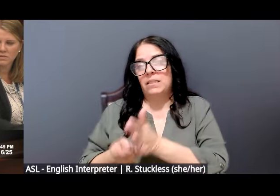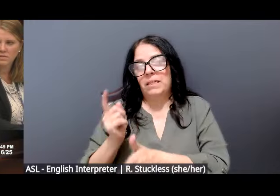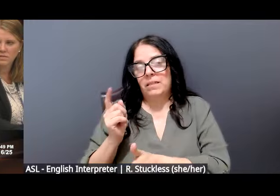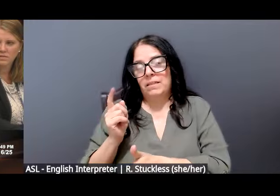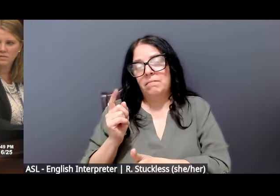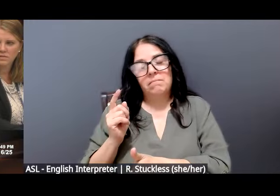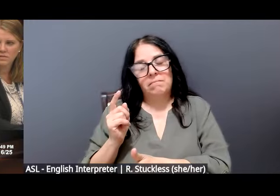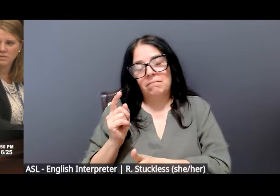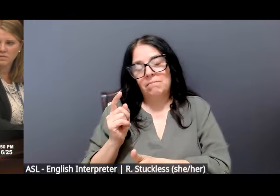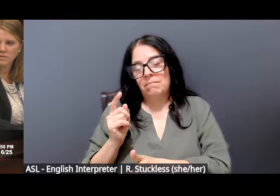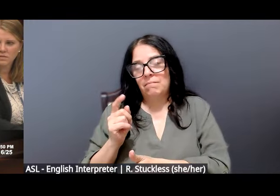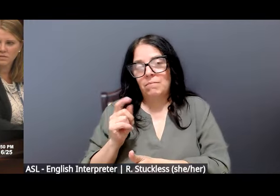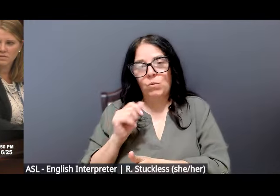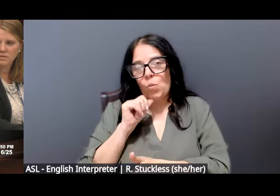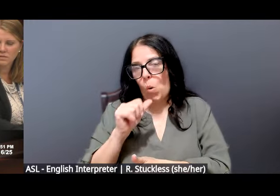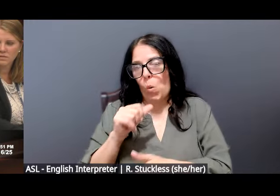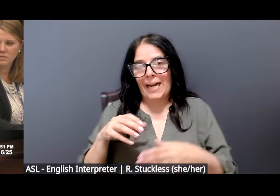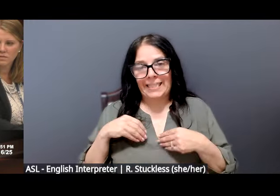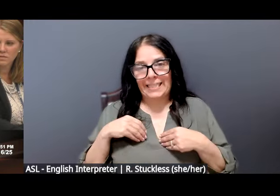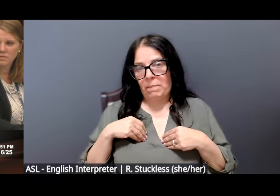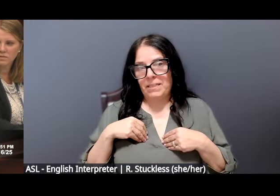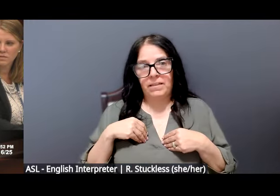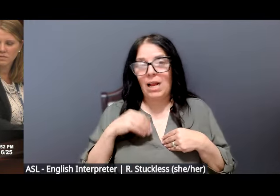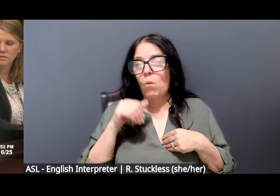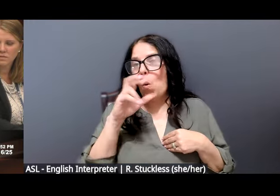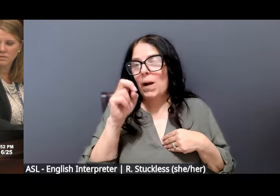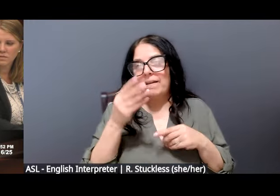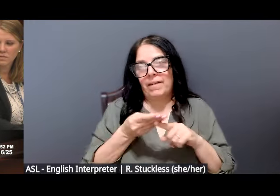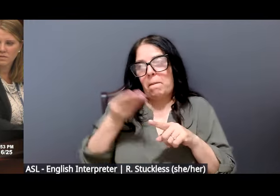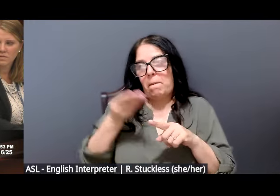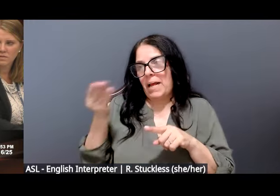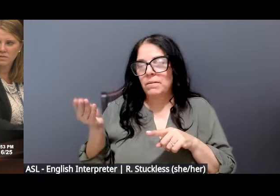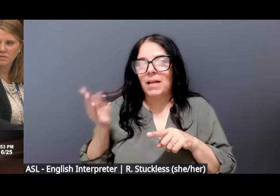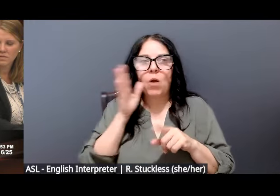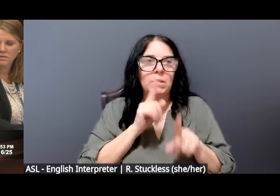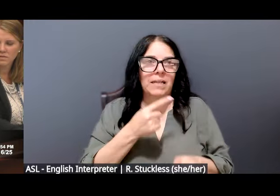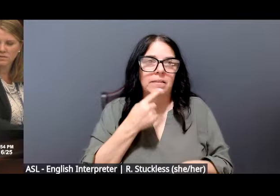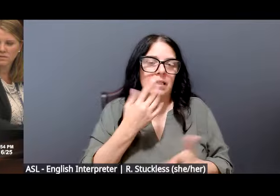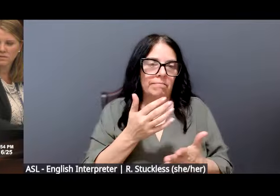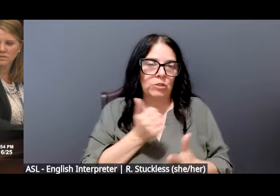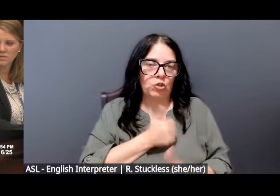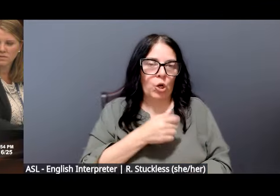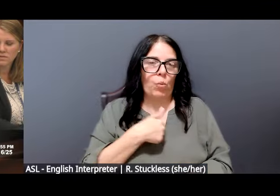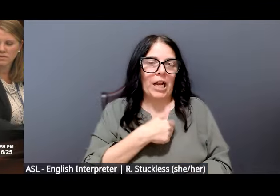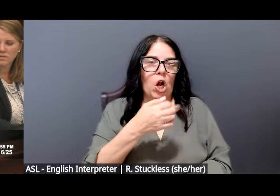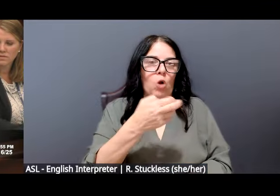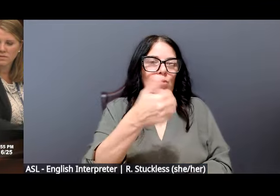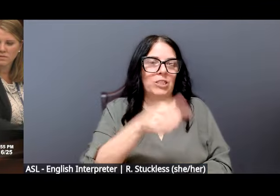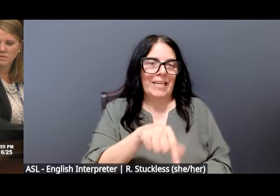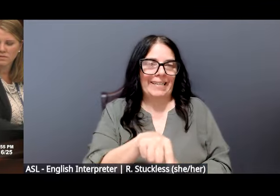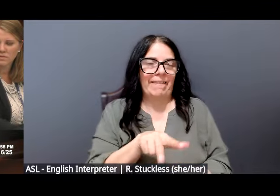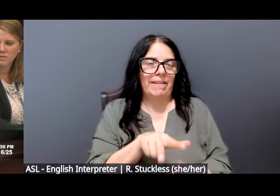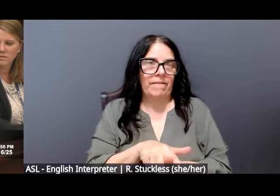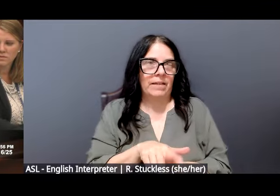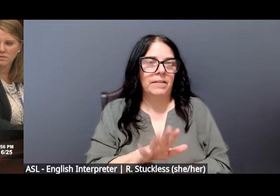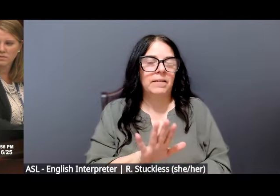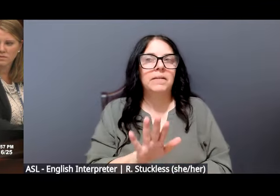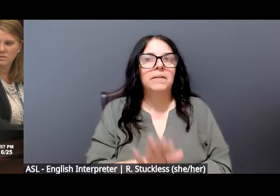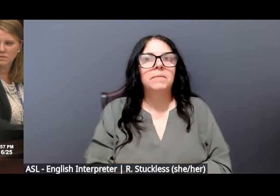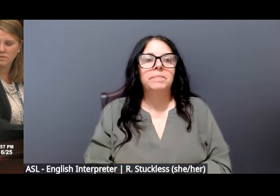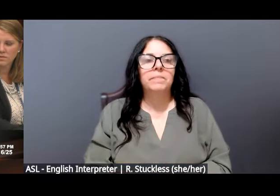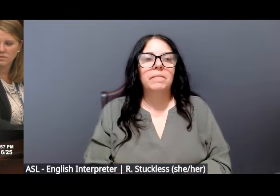even pass it on. And I will respond and say, we're just rejecting this filing. It does not prohibit people from